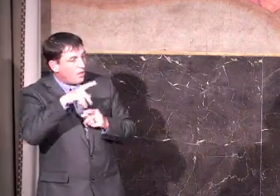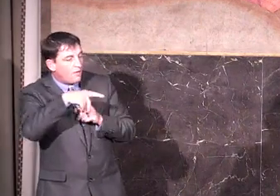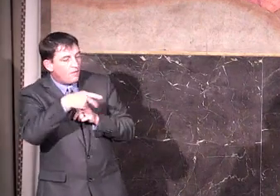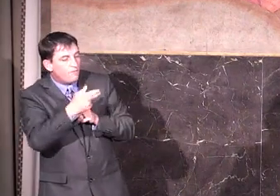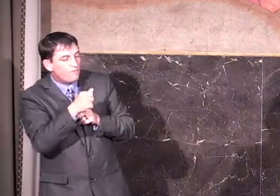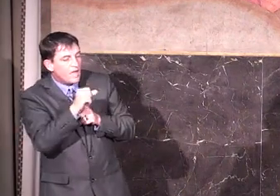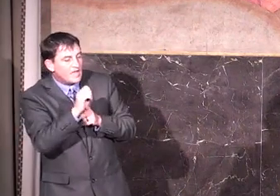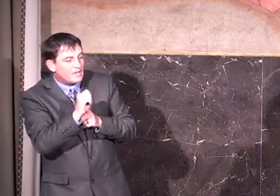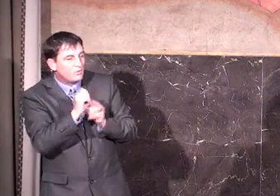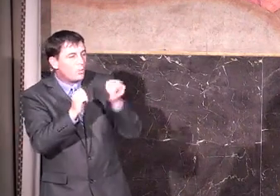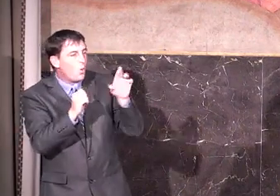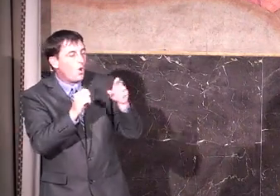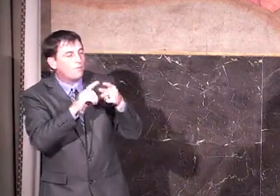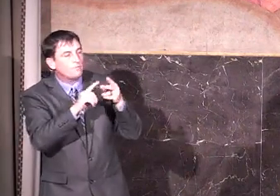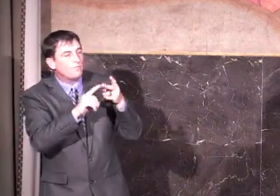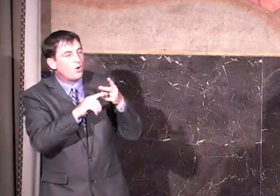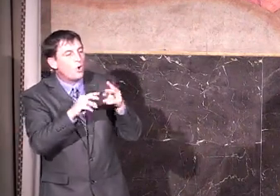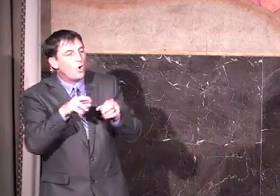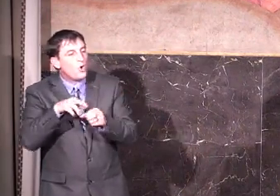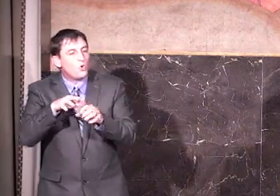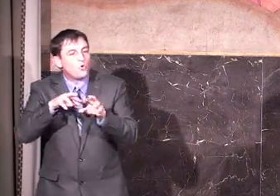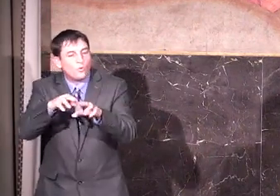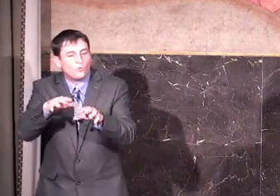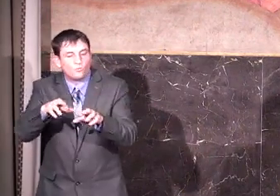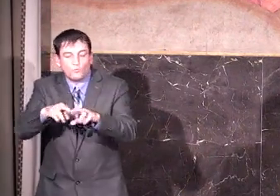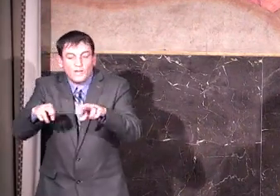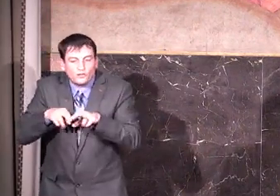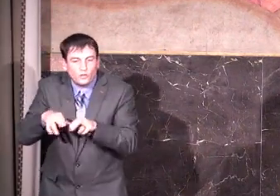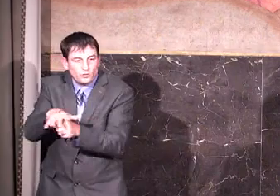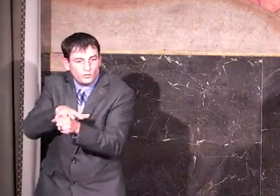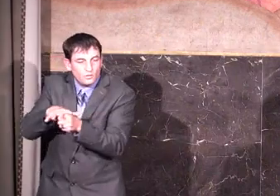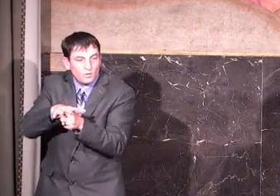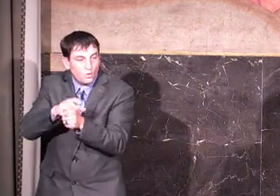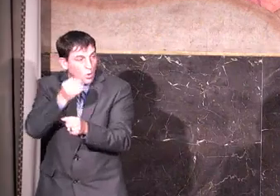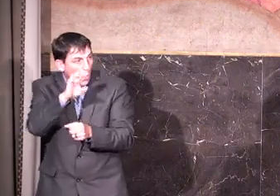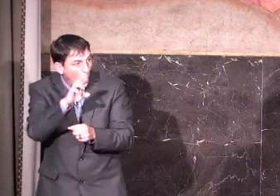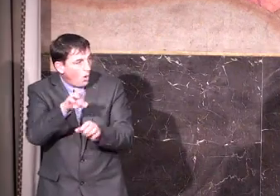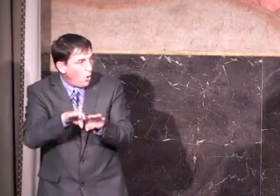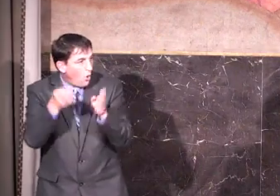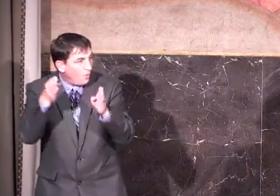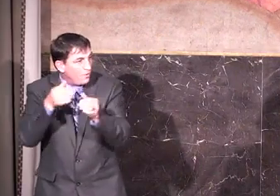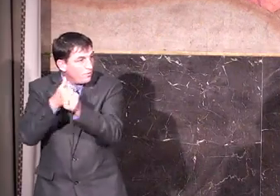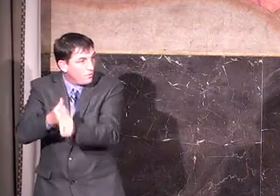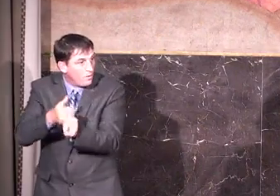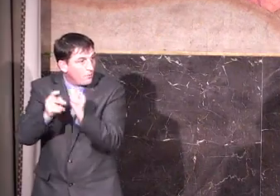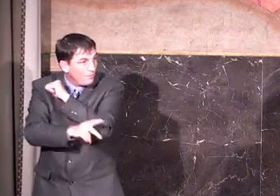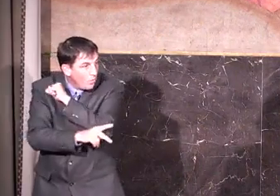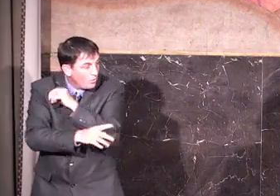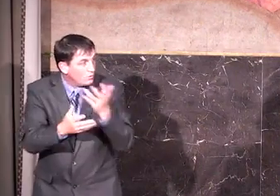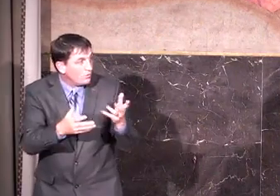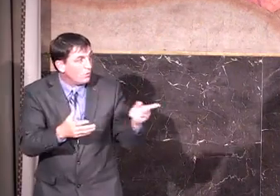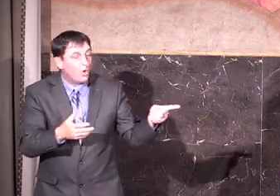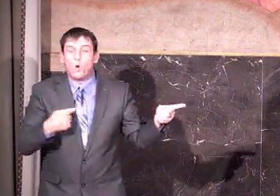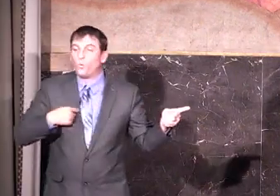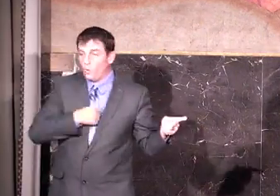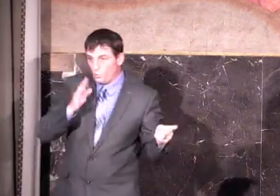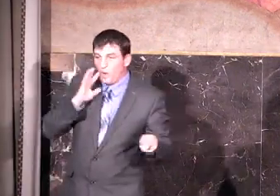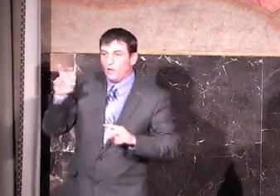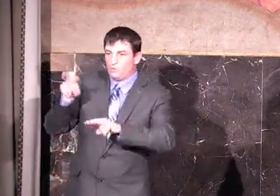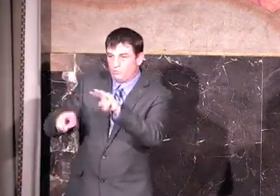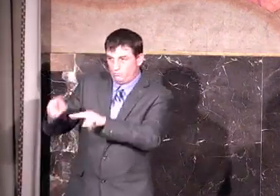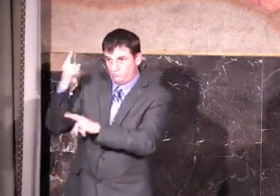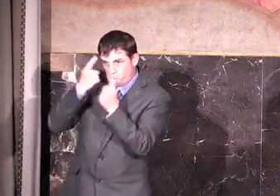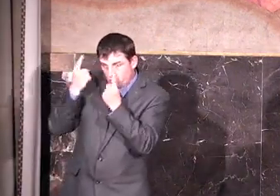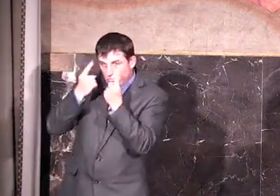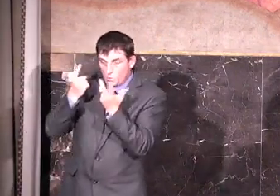the regional approach. Will you reconsider that and maybe open up by parish or by Well, region? we'll certainly look at it, and one of the reasons that we